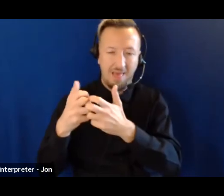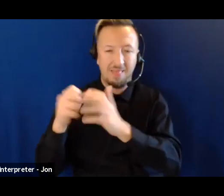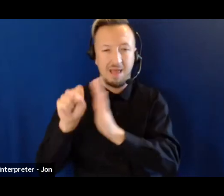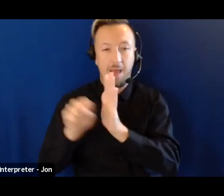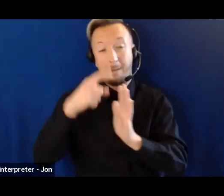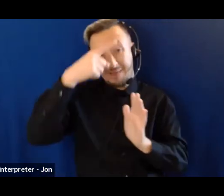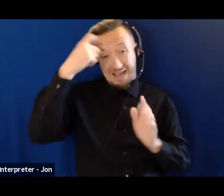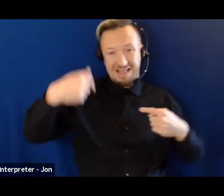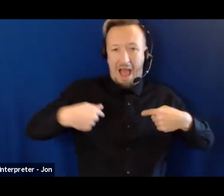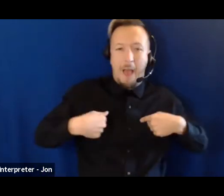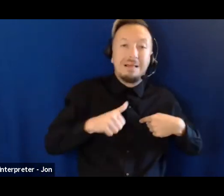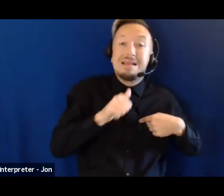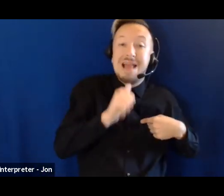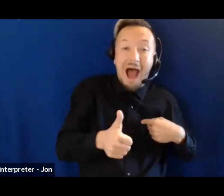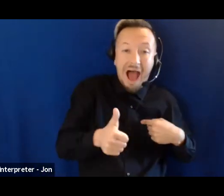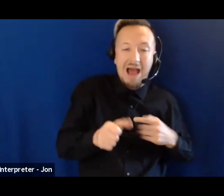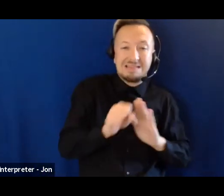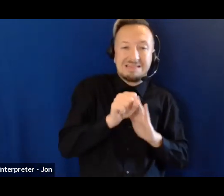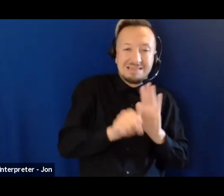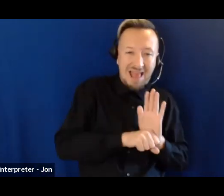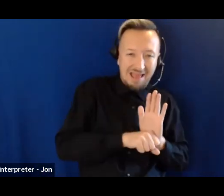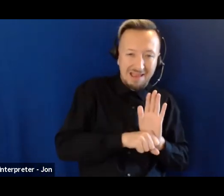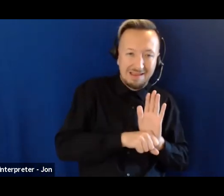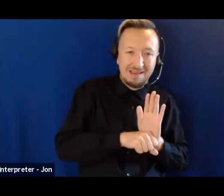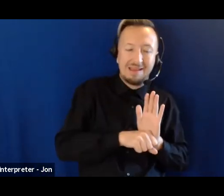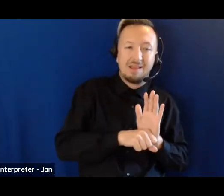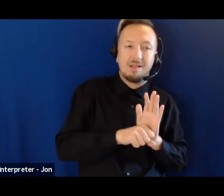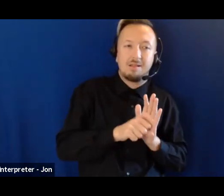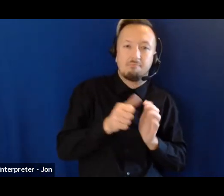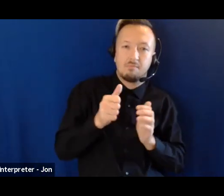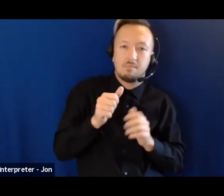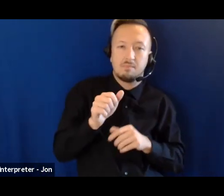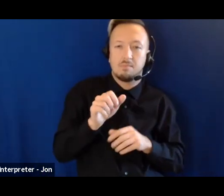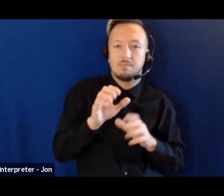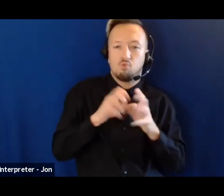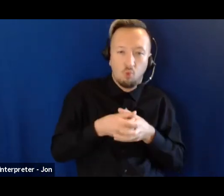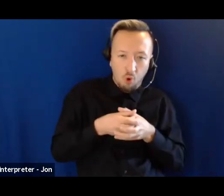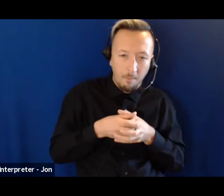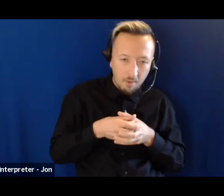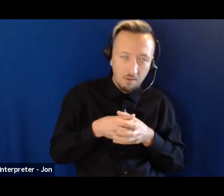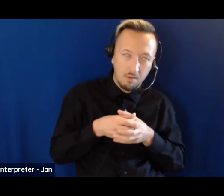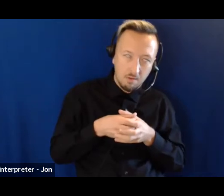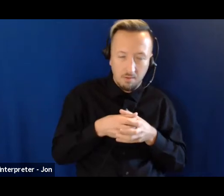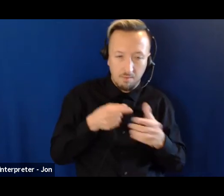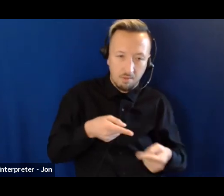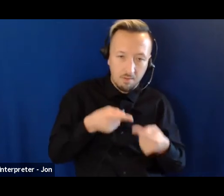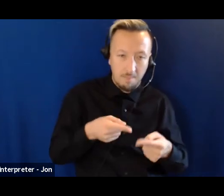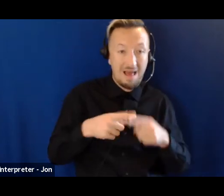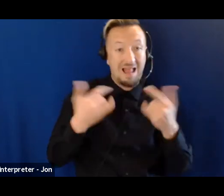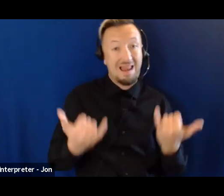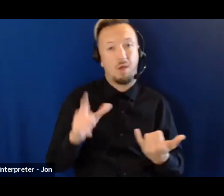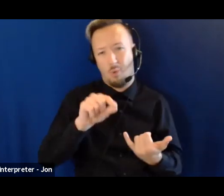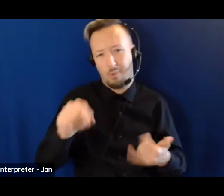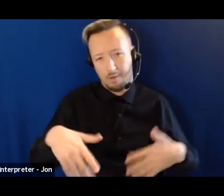entity, was a little bit frustrating. But it's not really a problem we have here in 2020, is